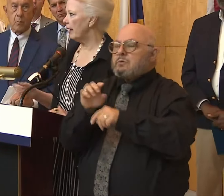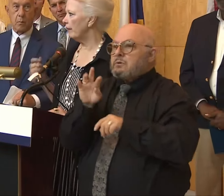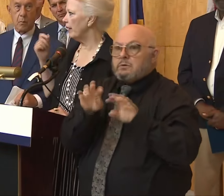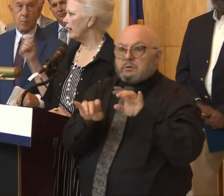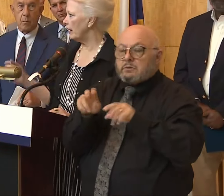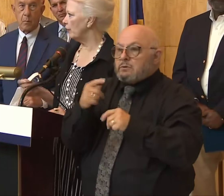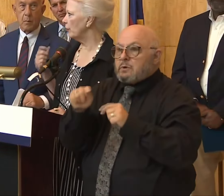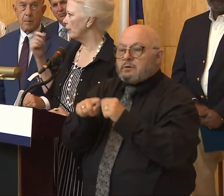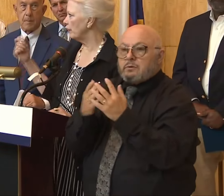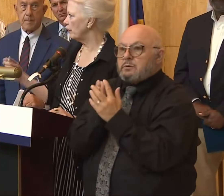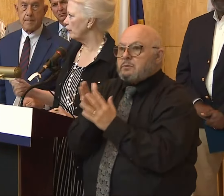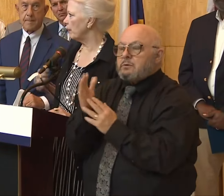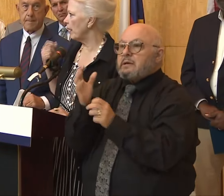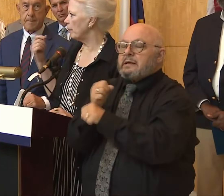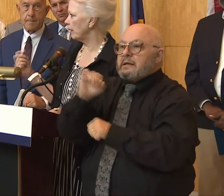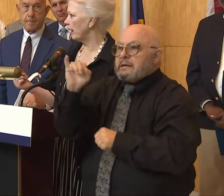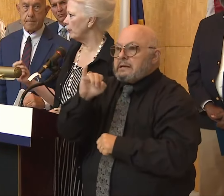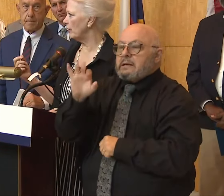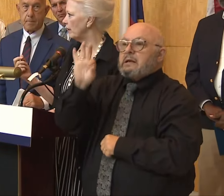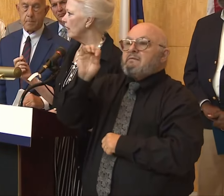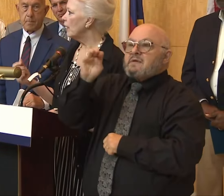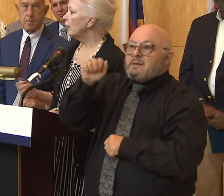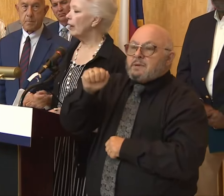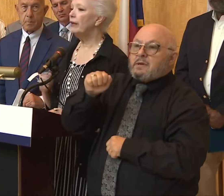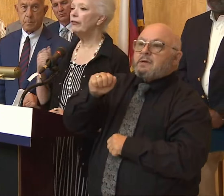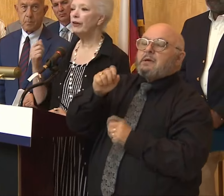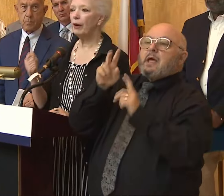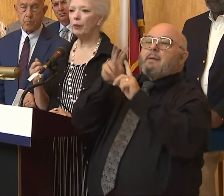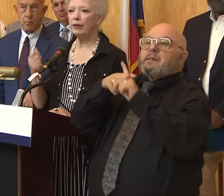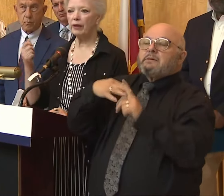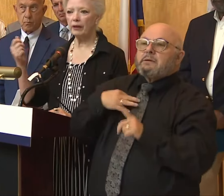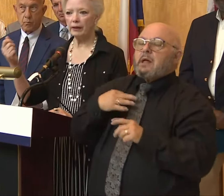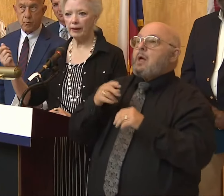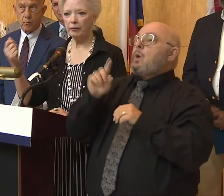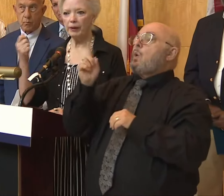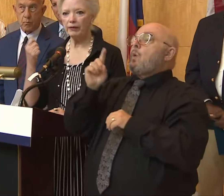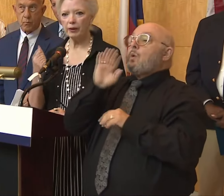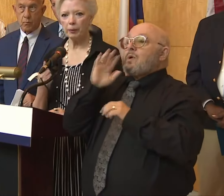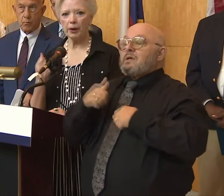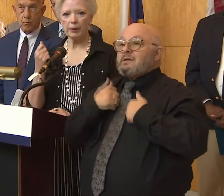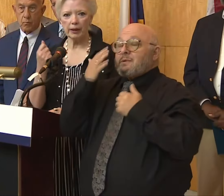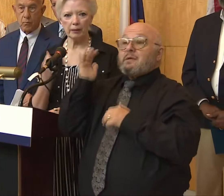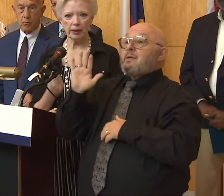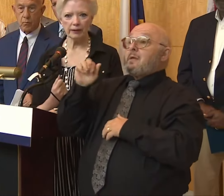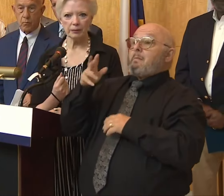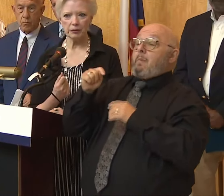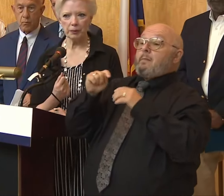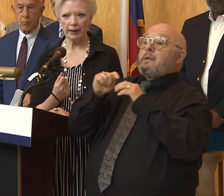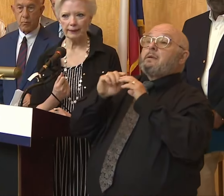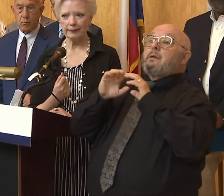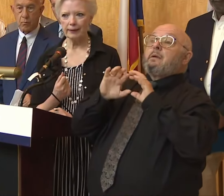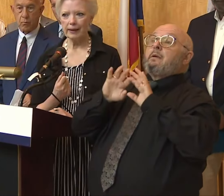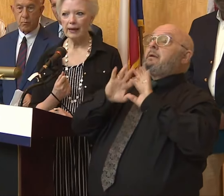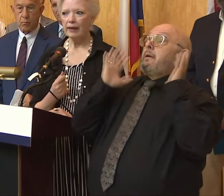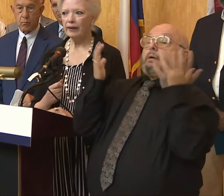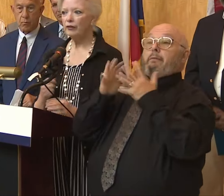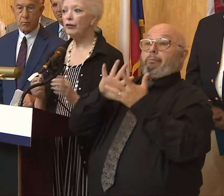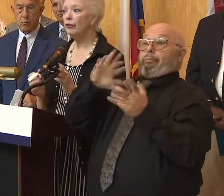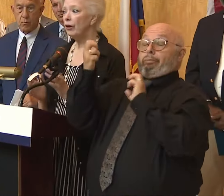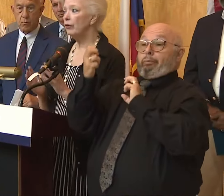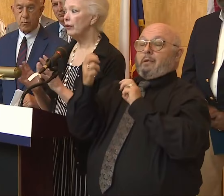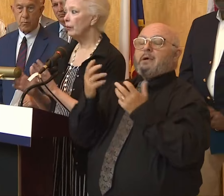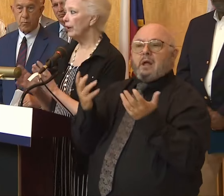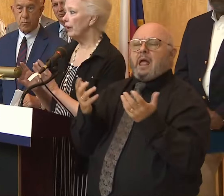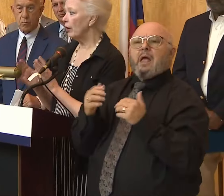trying to navigate insurance and FEMA applications, trying to figure out where they're going to live because their apartment complex was wrecked. These